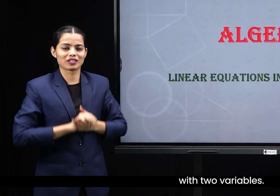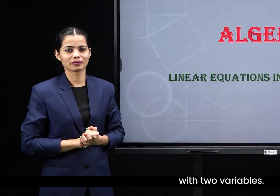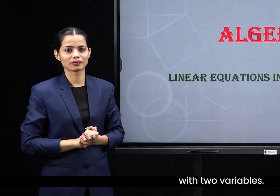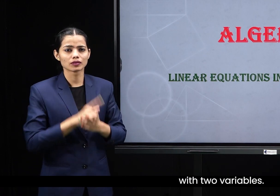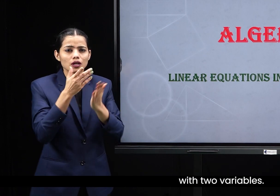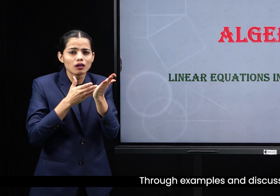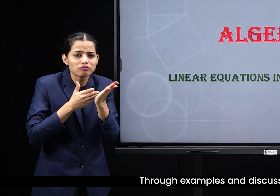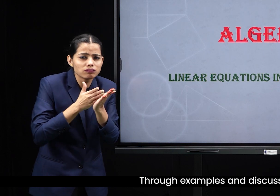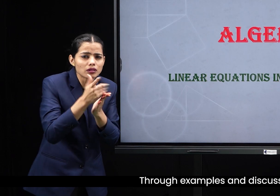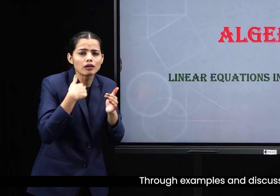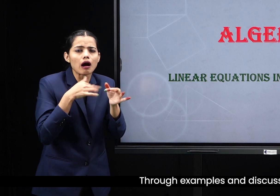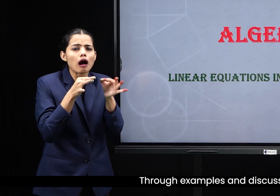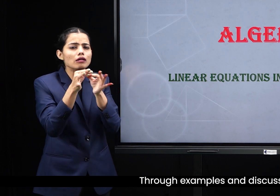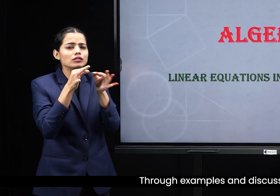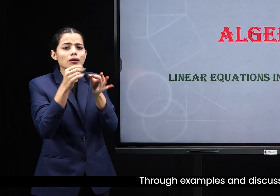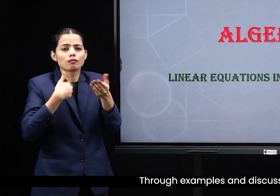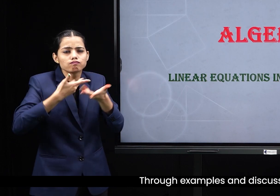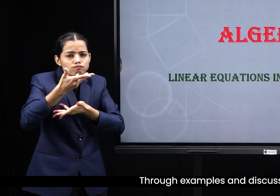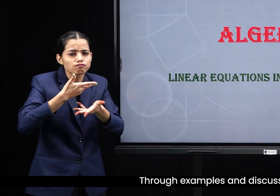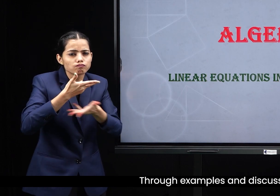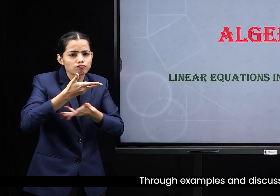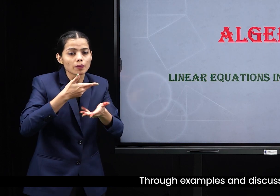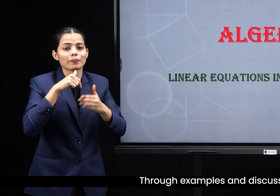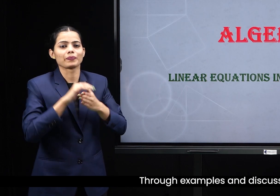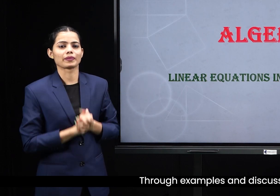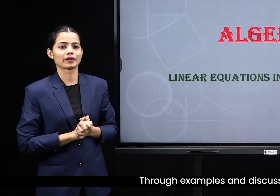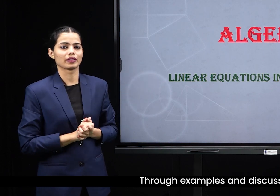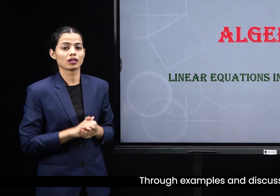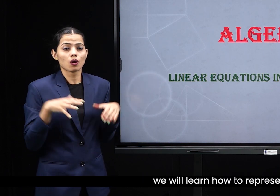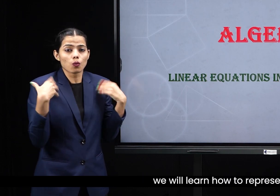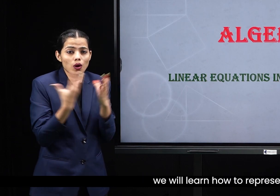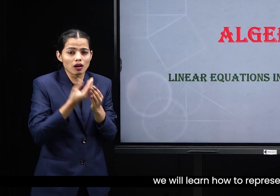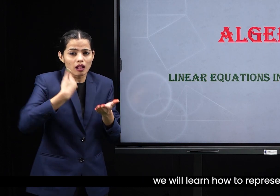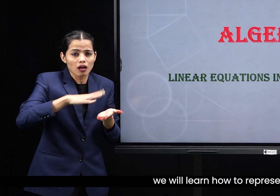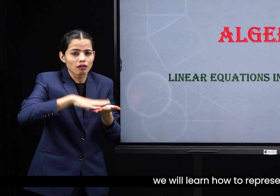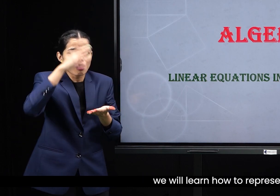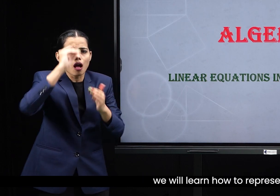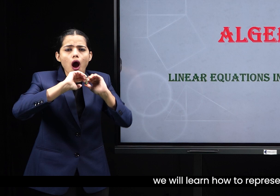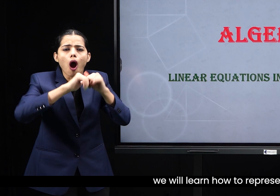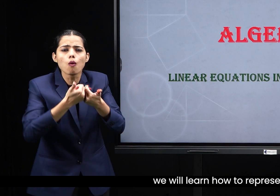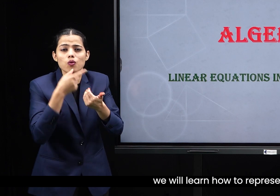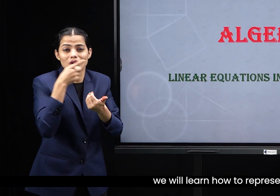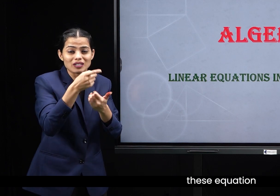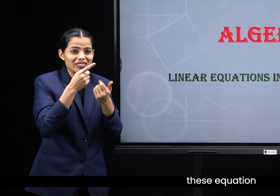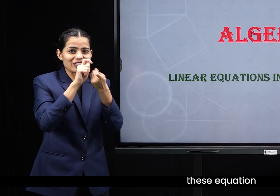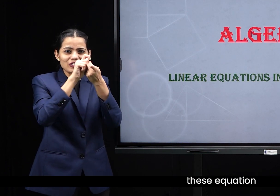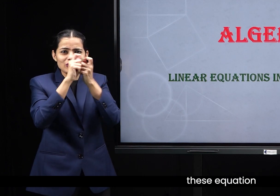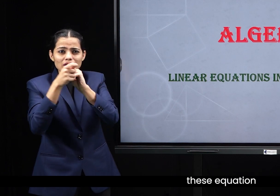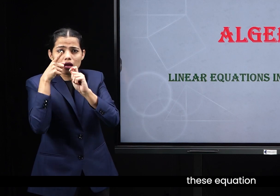Through examples and discussions, we will learn how to represent these equations